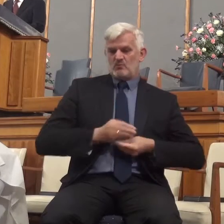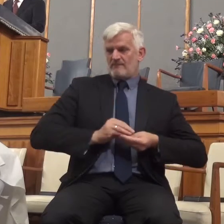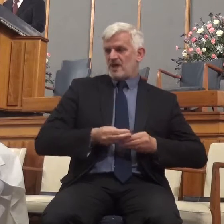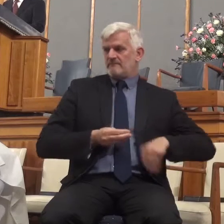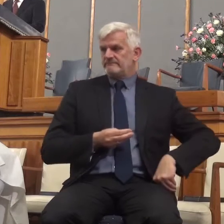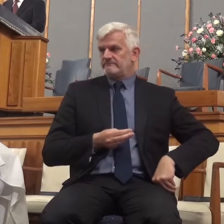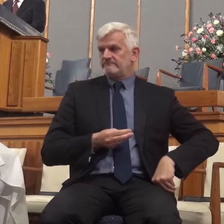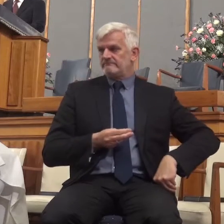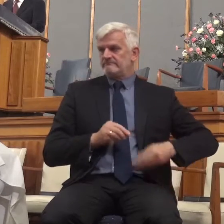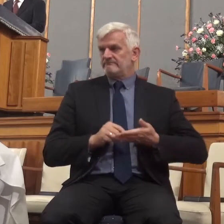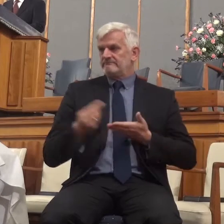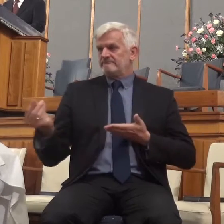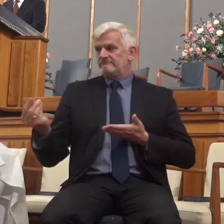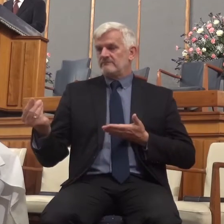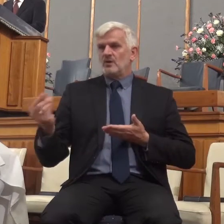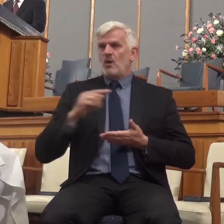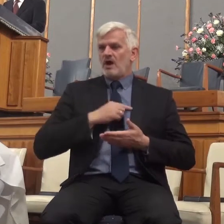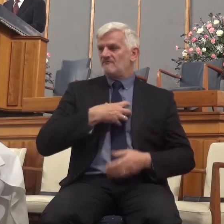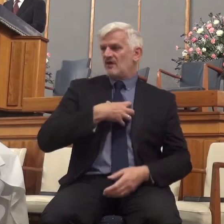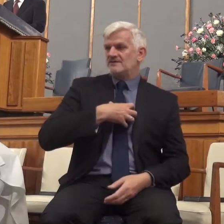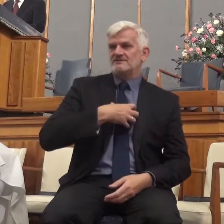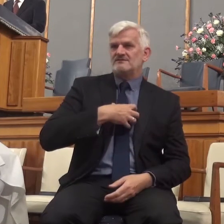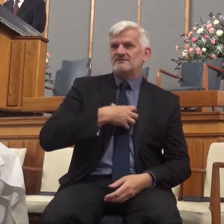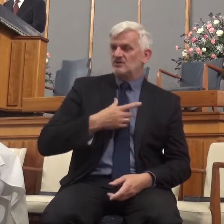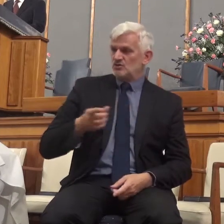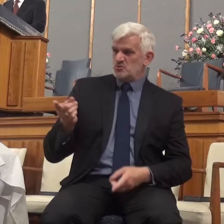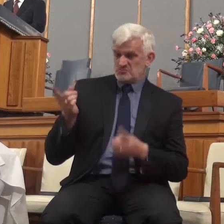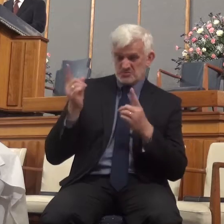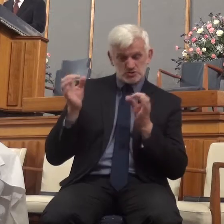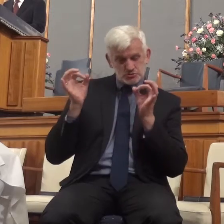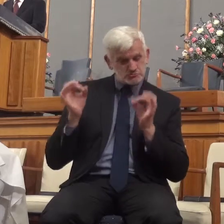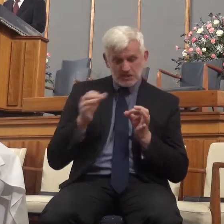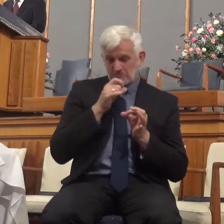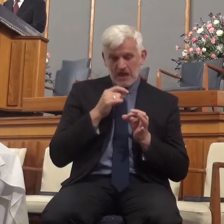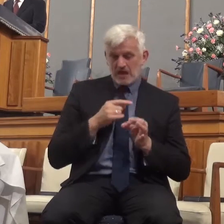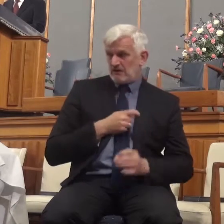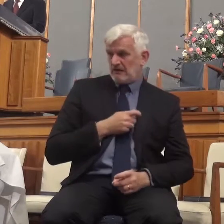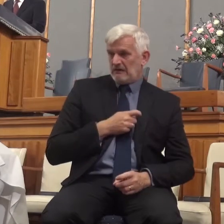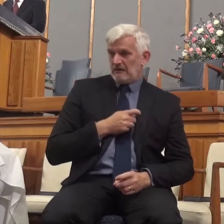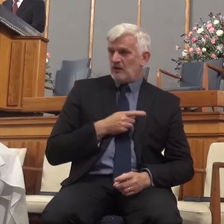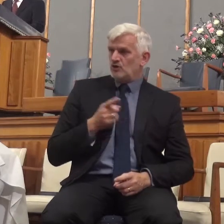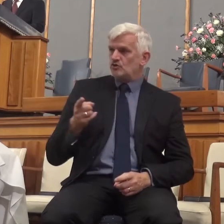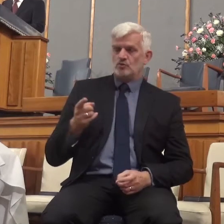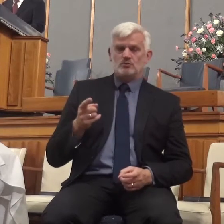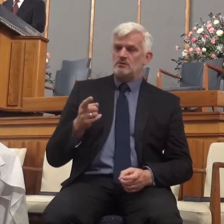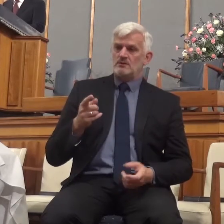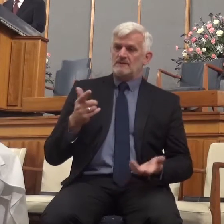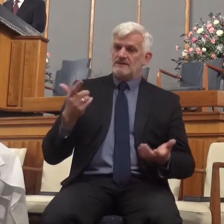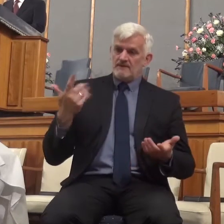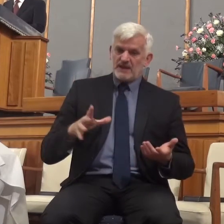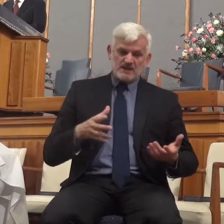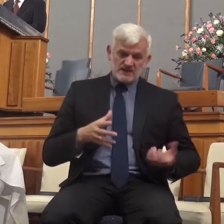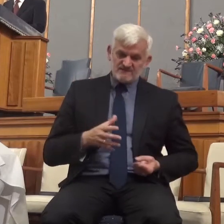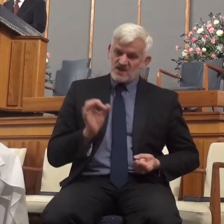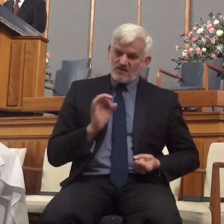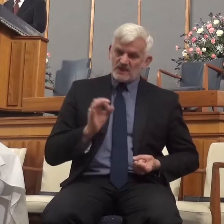napkin. For I feared thee, because thou art an austere man. Thou takest up that thou layest